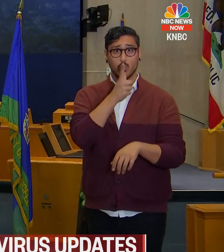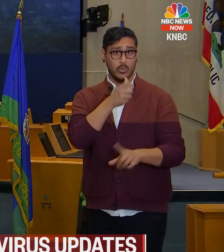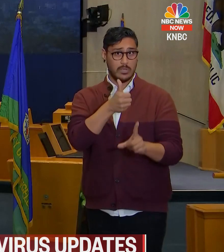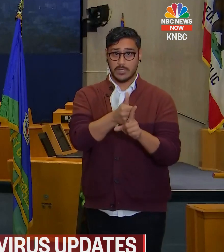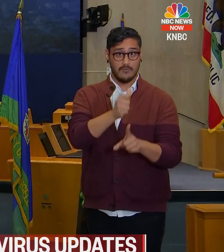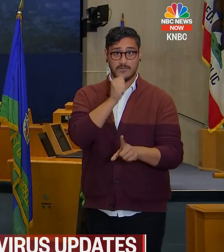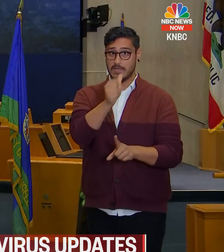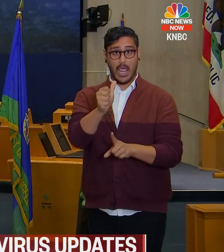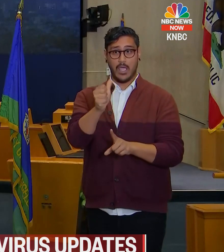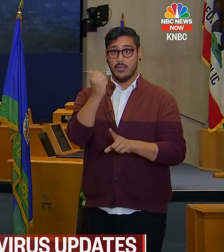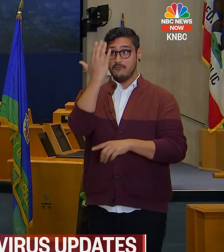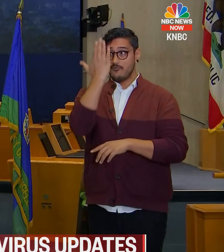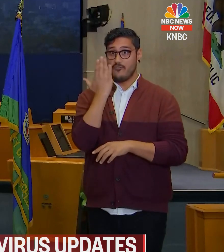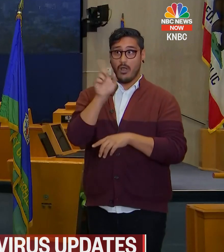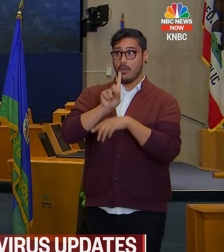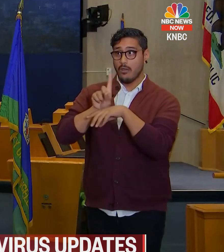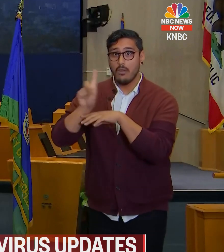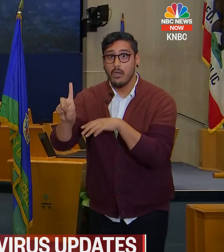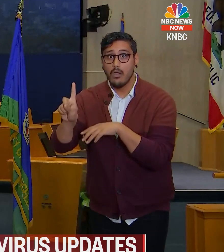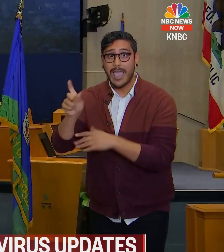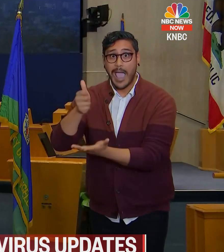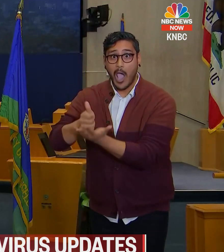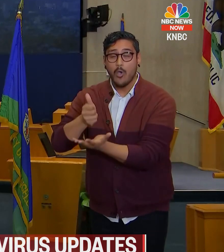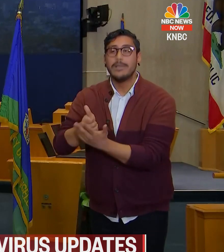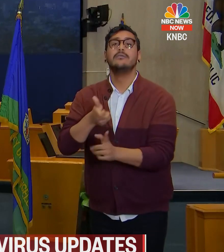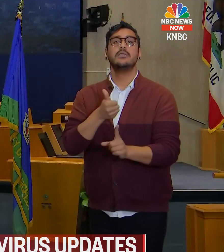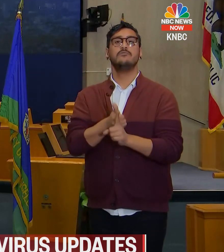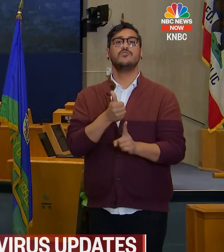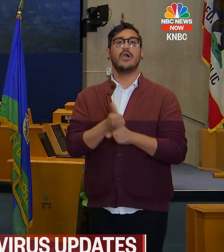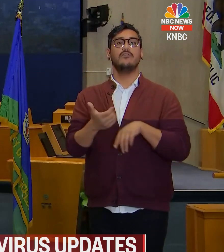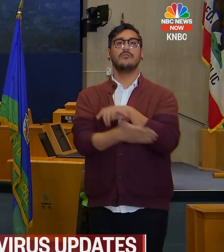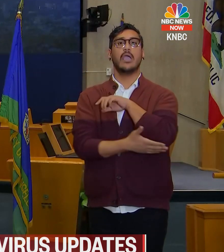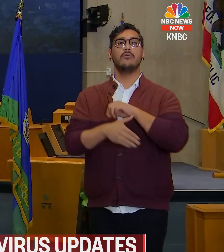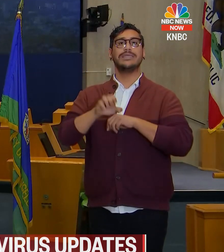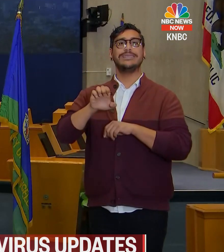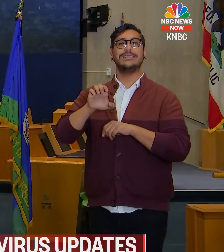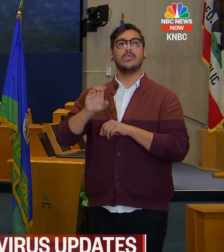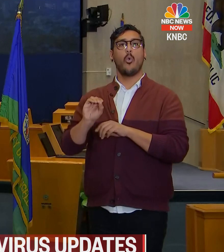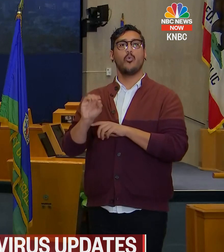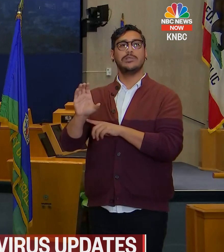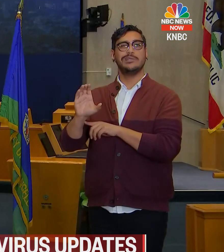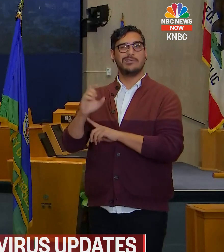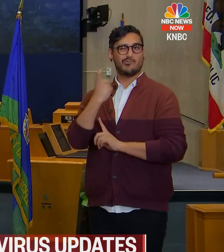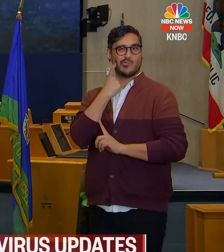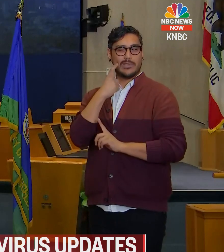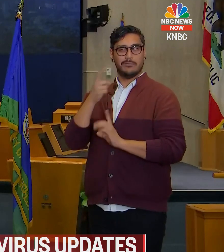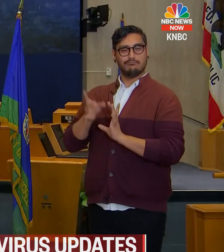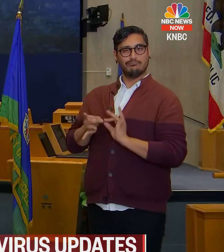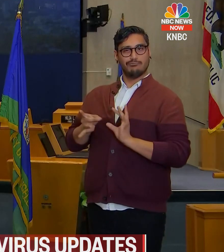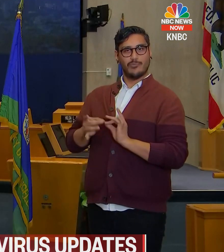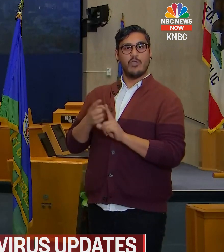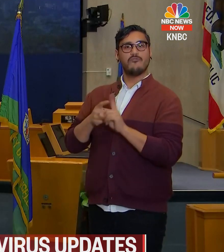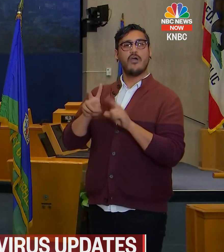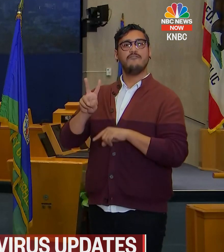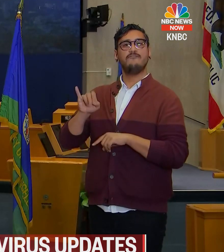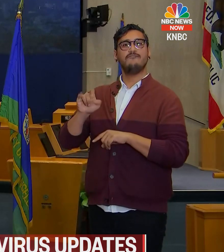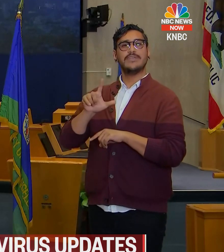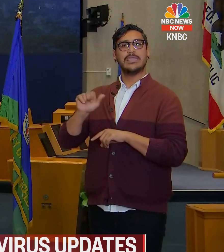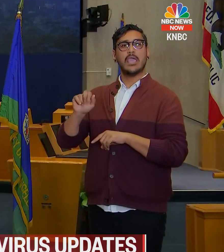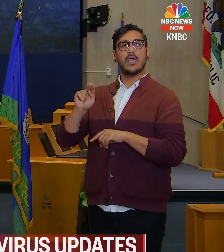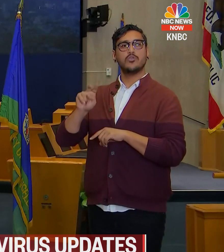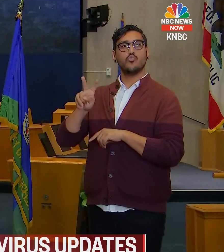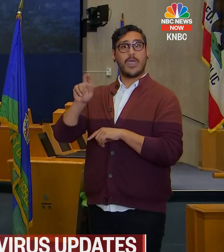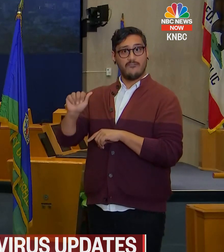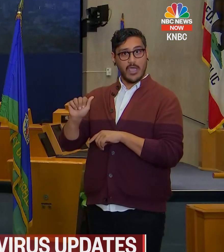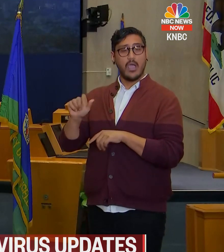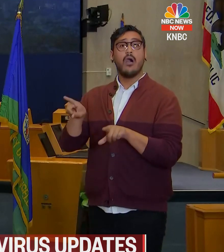front line, they're also assigned to the county EOC that was mentioned earlier by Sheriff Villanueva. And also we